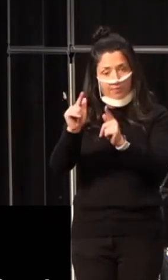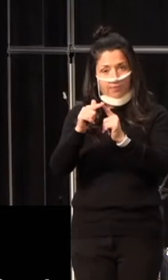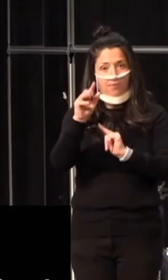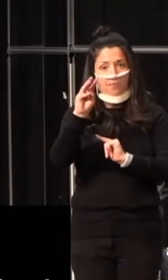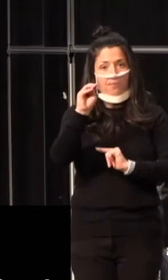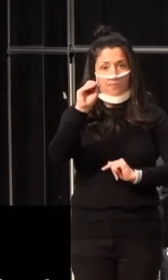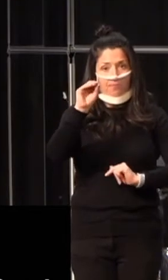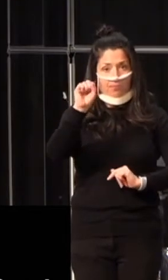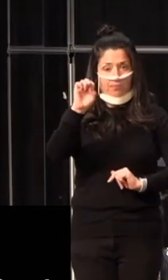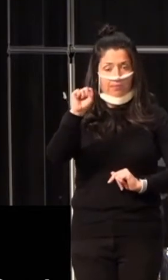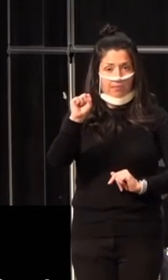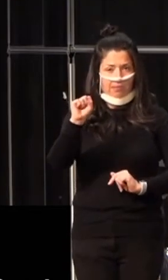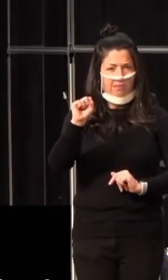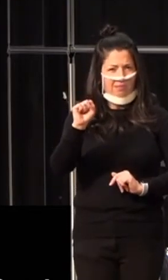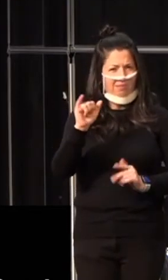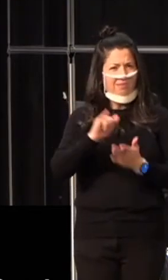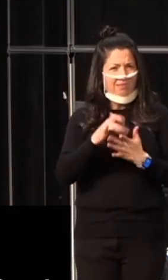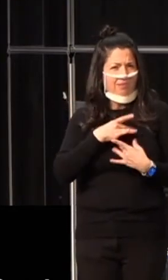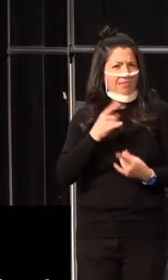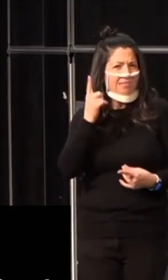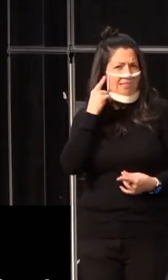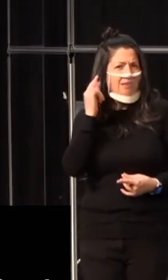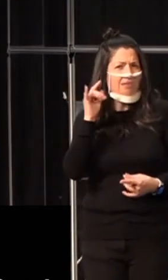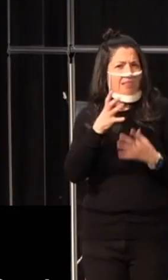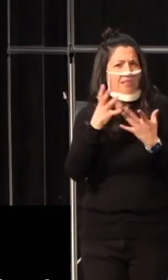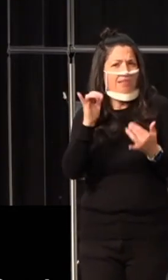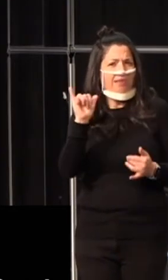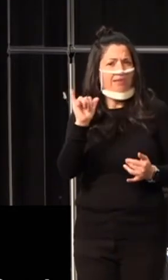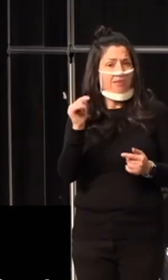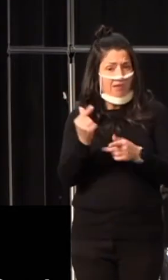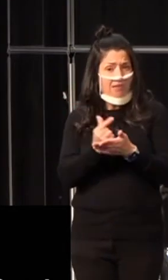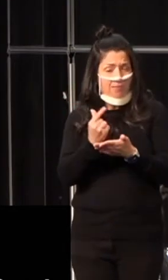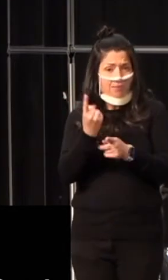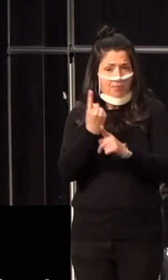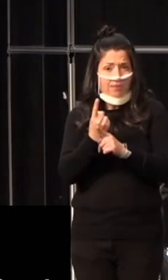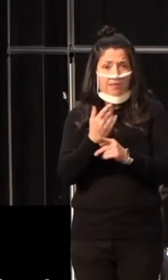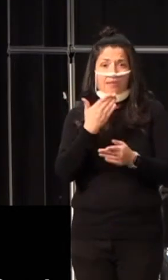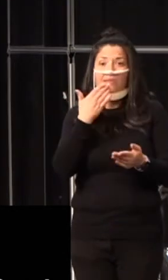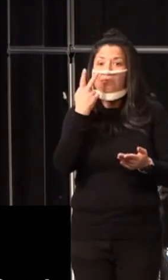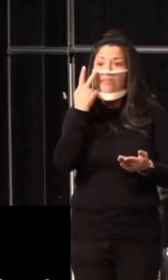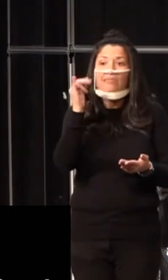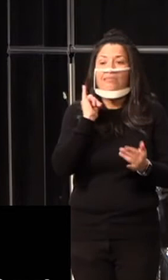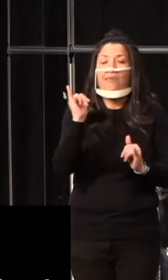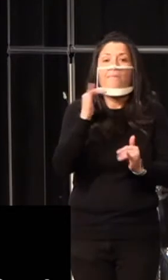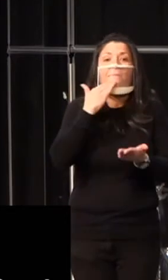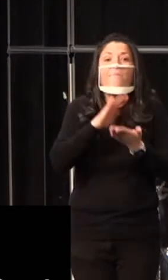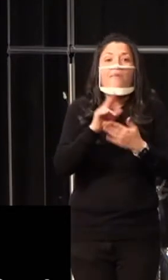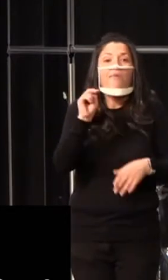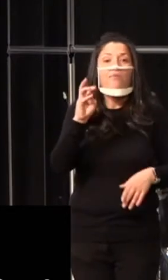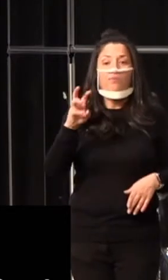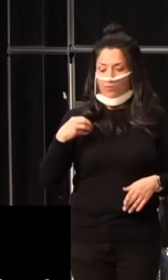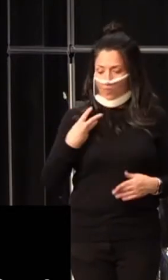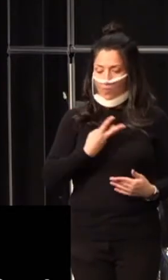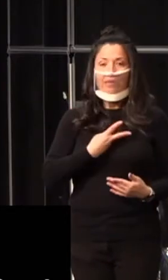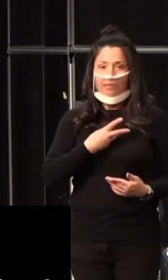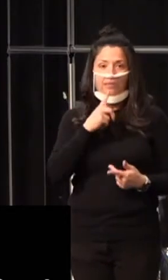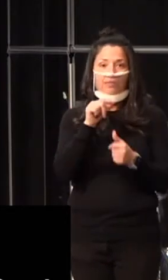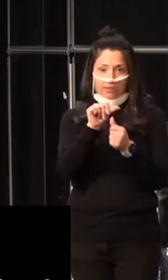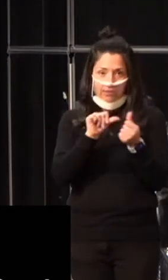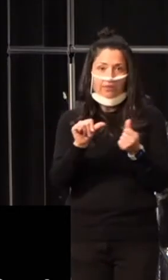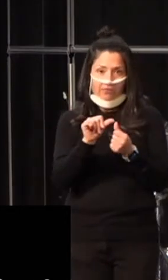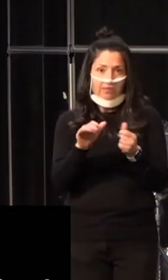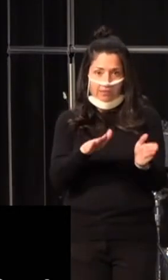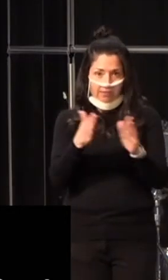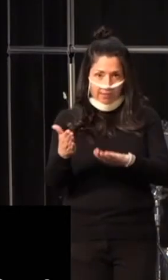right? Sounds a lot like the gospel. You see, the bad news is we deserve death just like Moses. We all fall short of God's